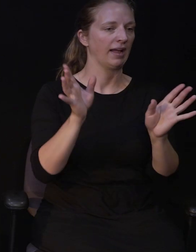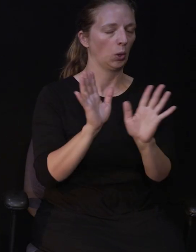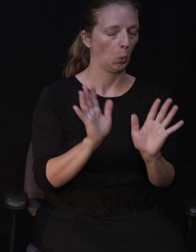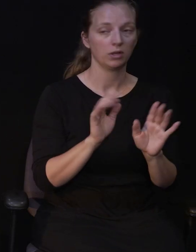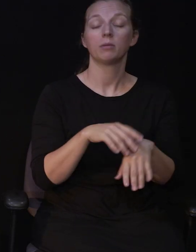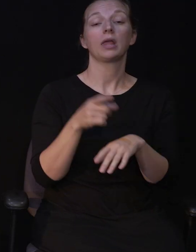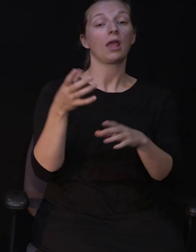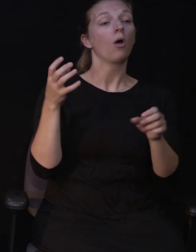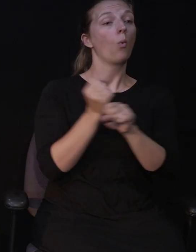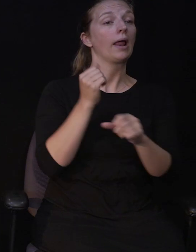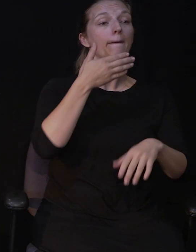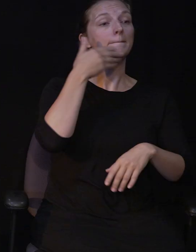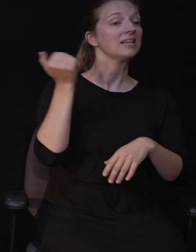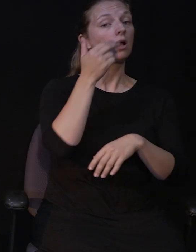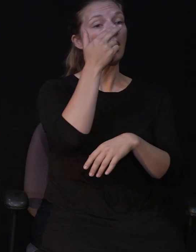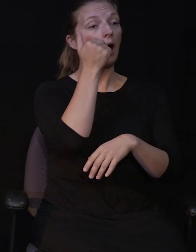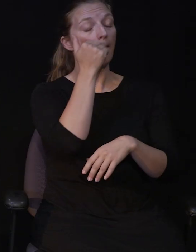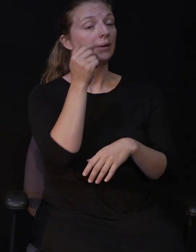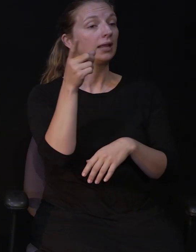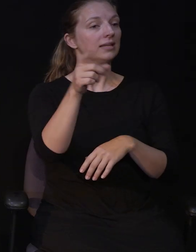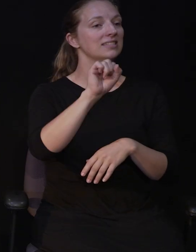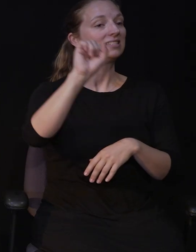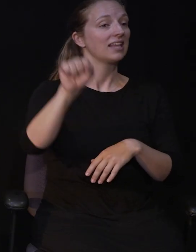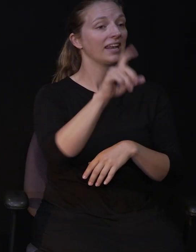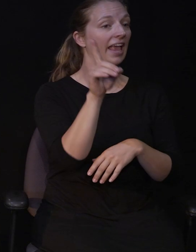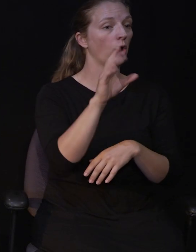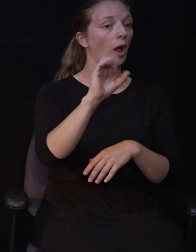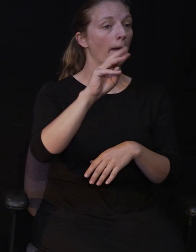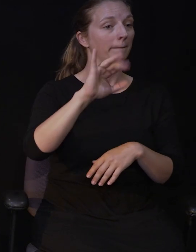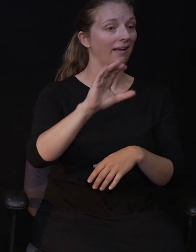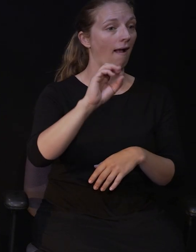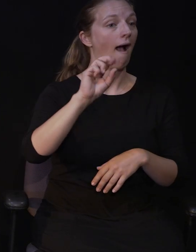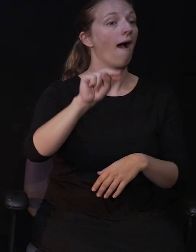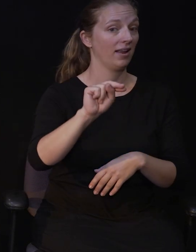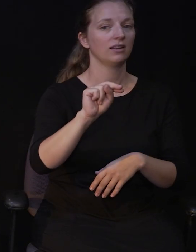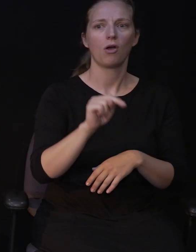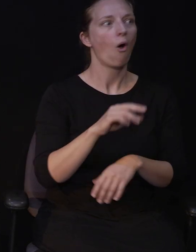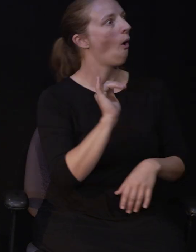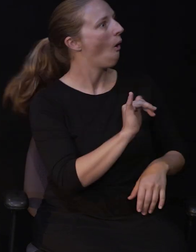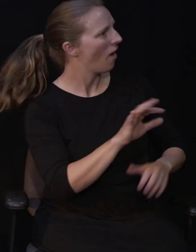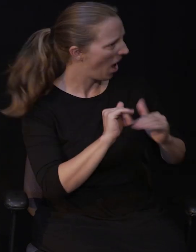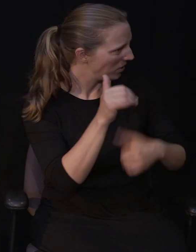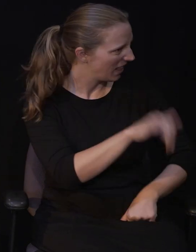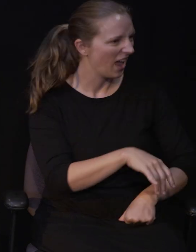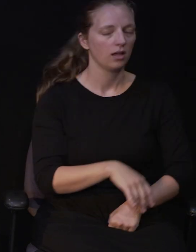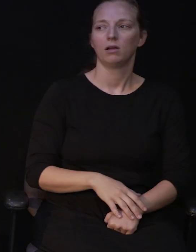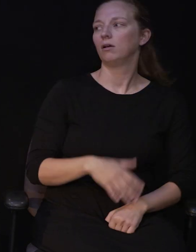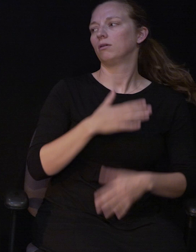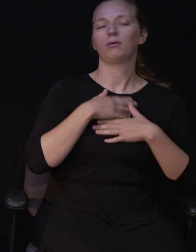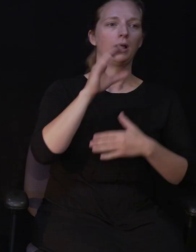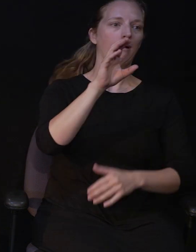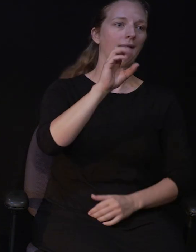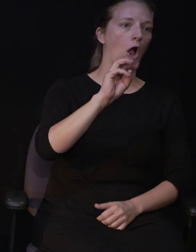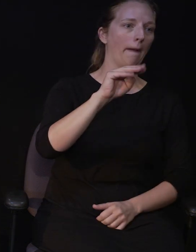won Best Comedy at San Diego Comic-Con. We were just there. Oh, yeah. How was that Comic-Con? It's all,